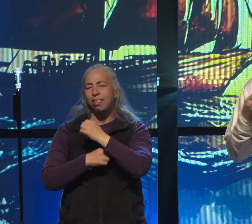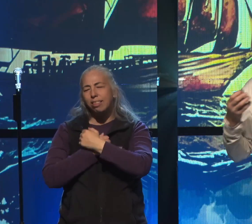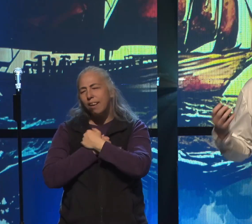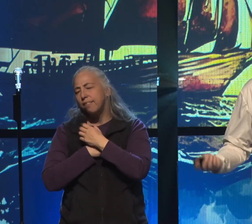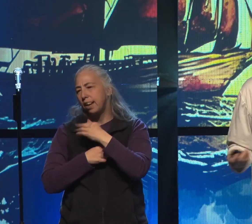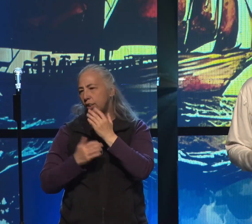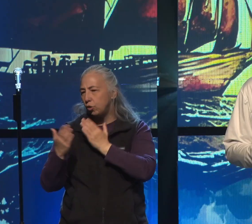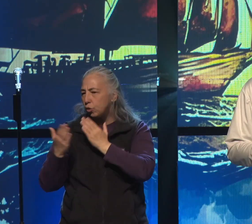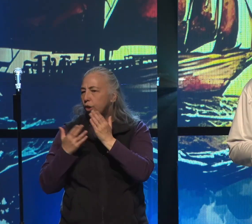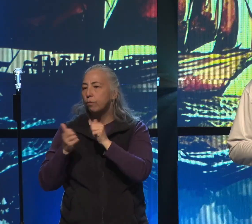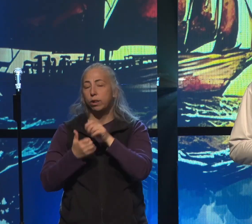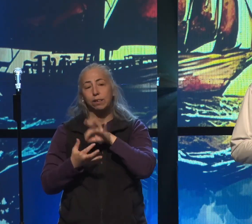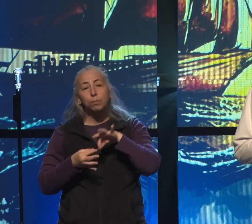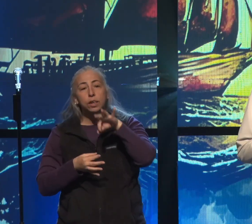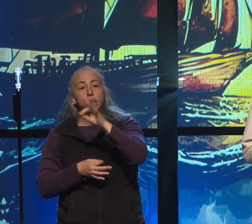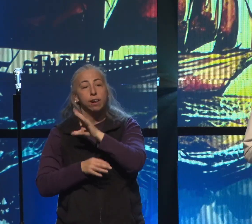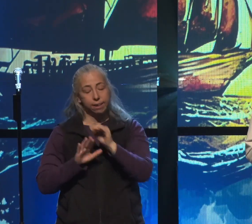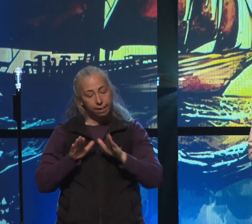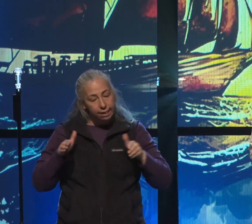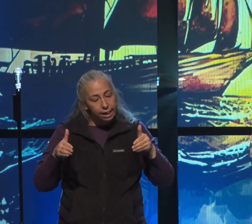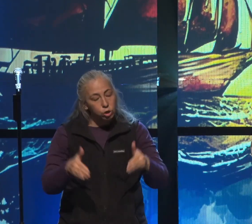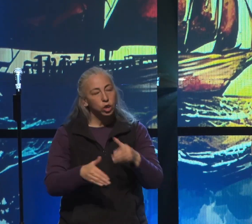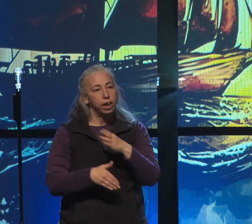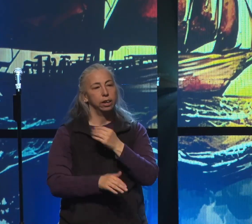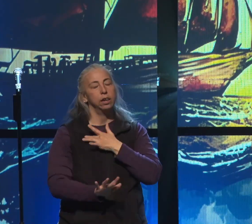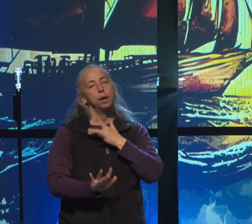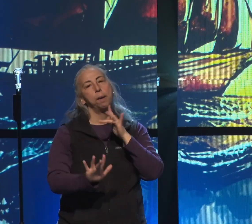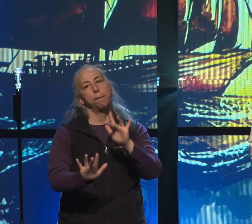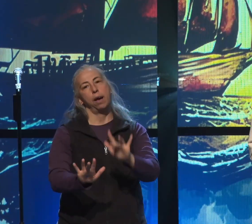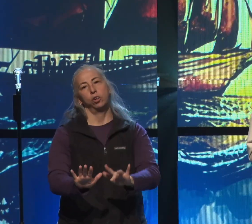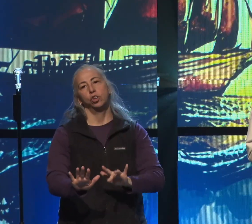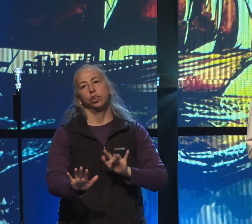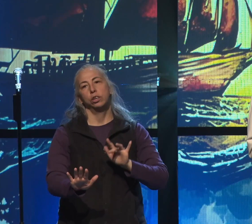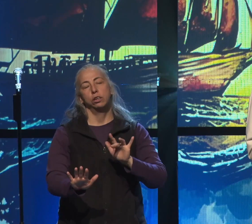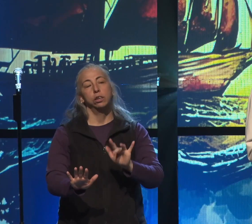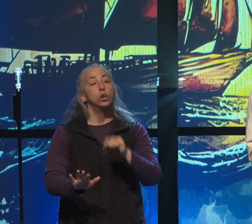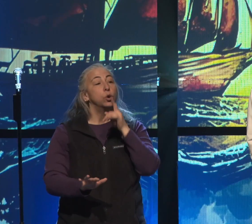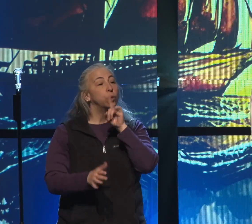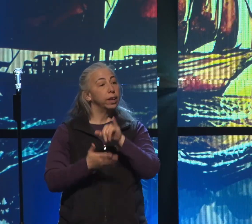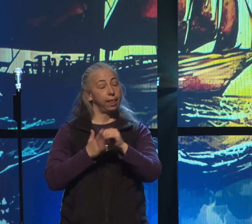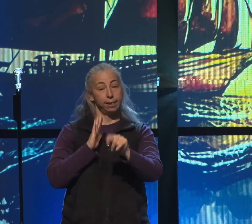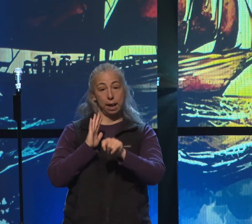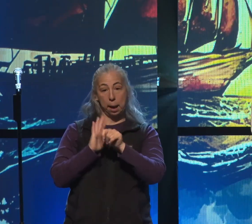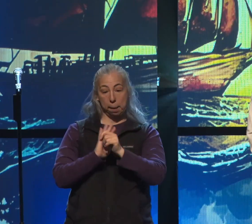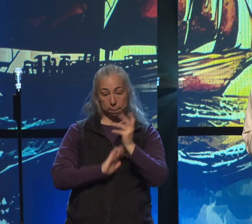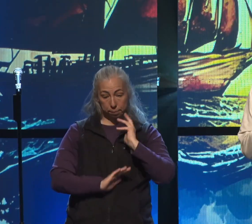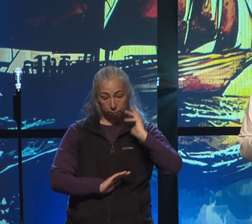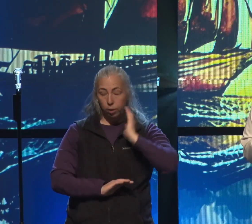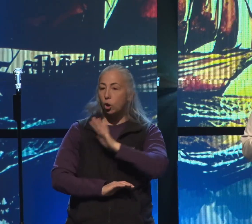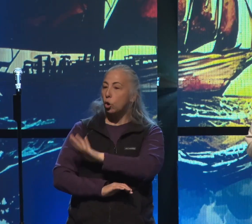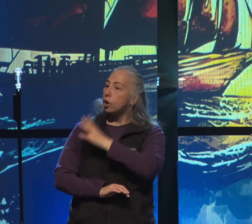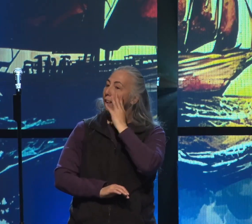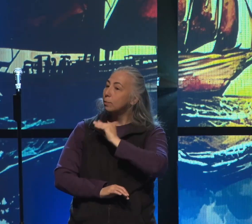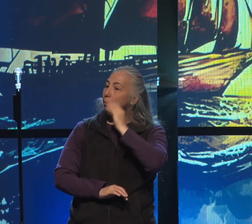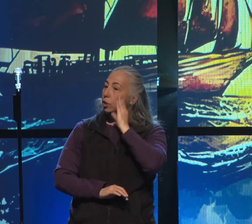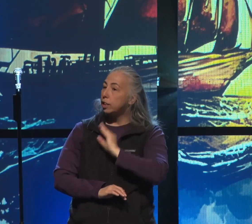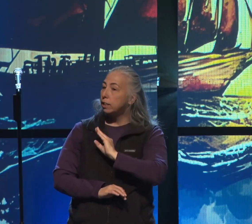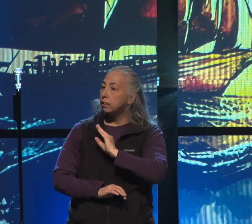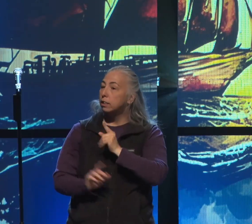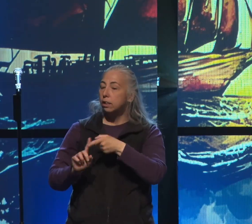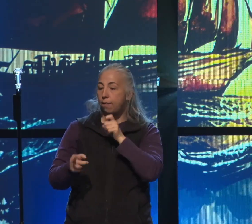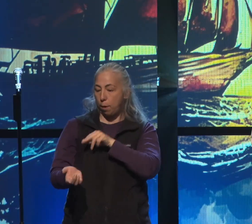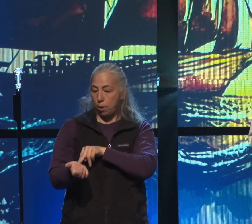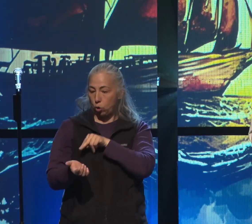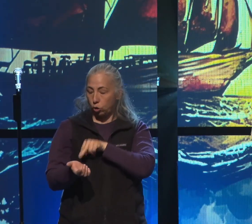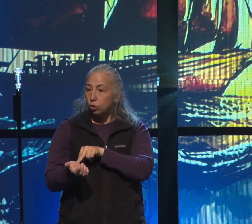this spirit of dedication and compassion. And it was during that season, that time, her experiences as a nurse during the Civil War